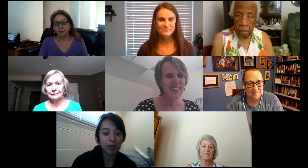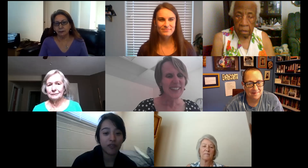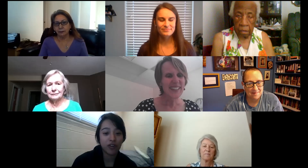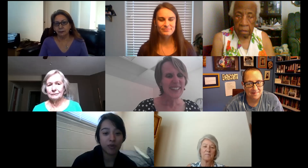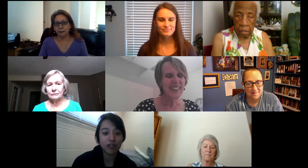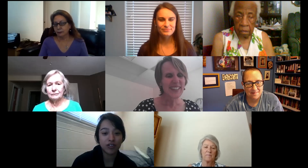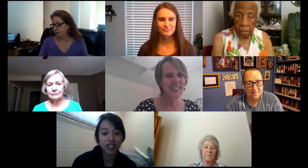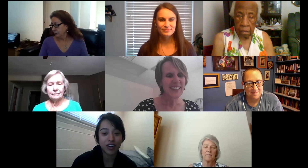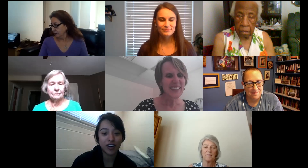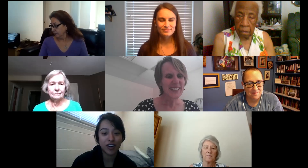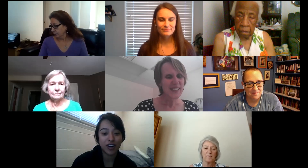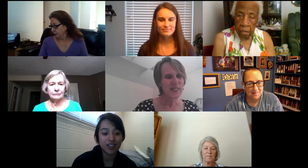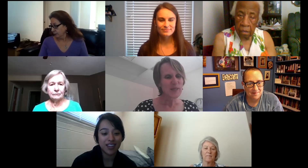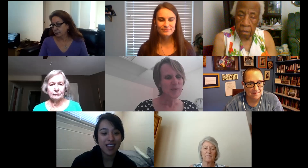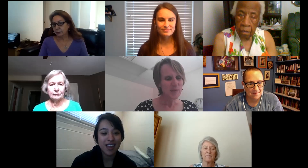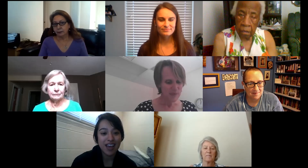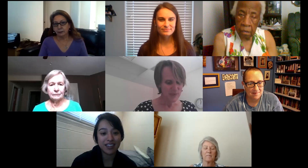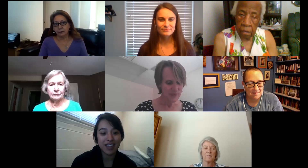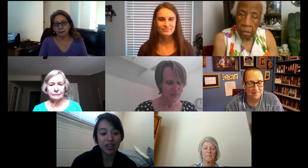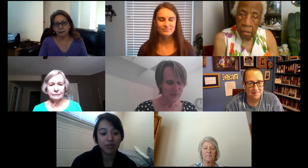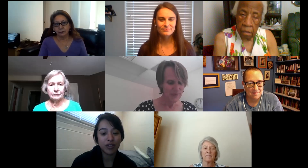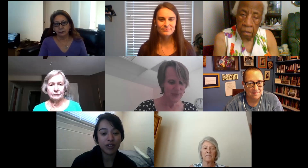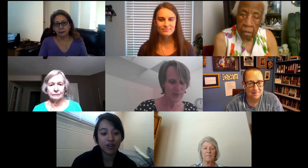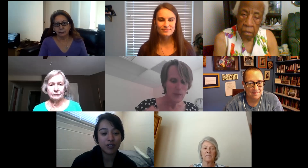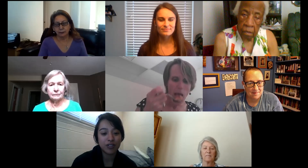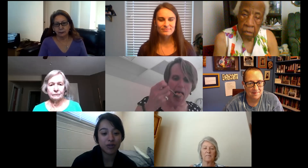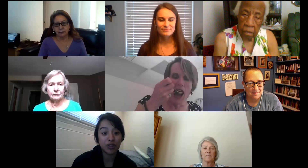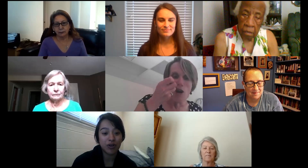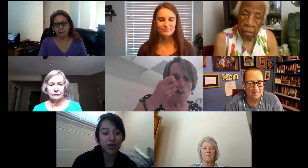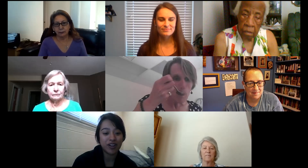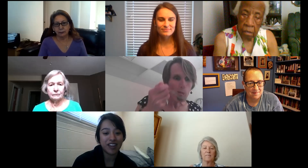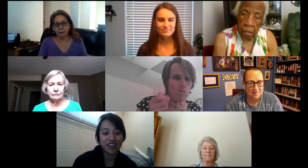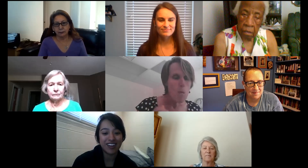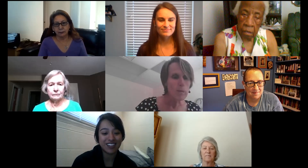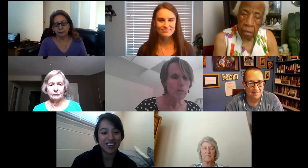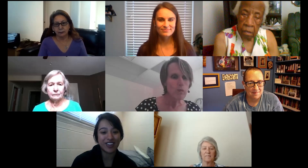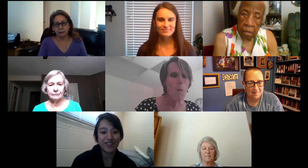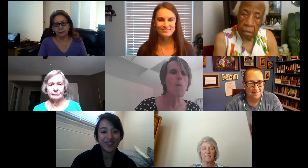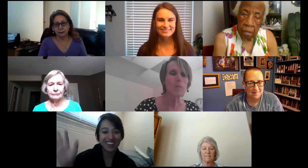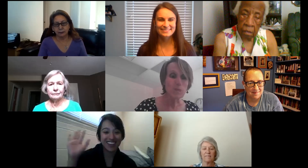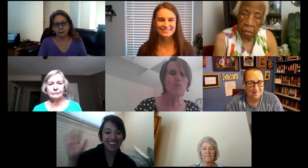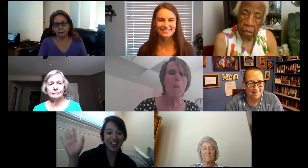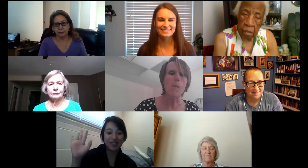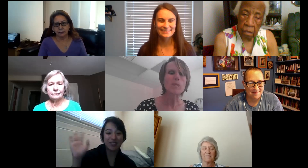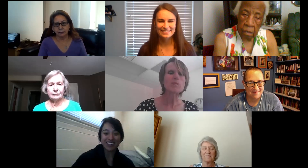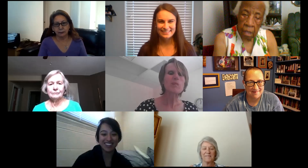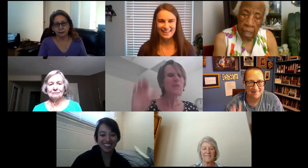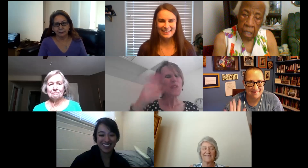preferred pronouns are she, her, hers, and I am the Cruces Contigo coordinator at DACU. Hello, everyone. Thanks